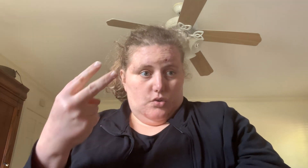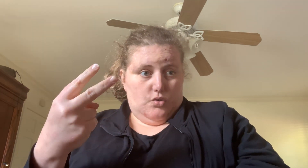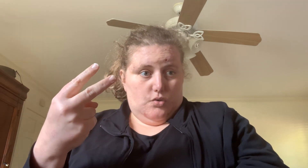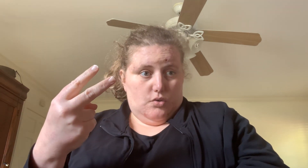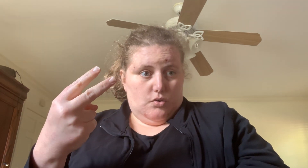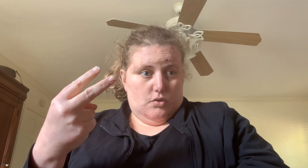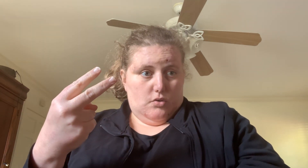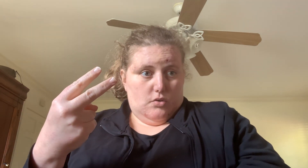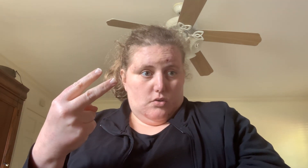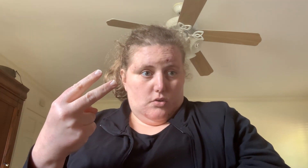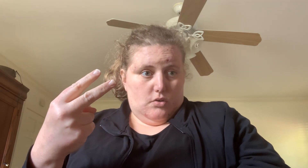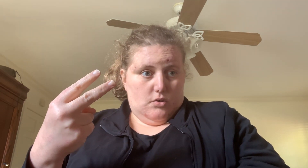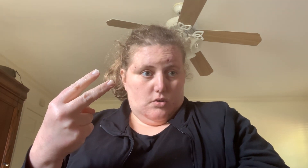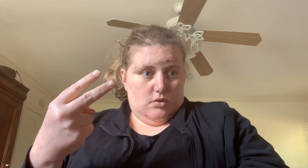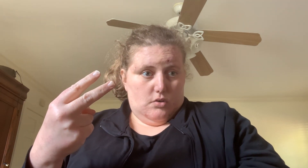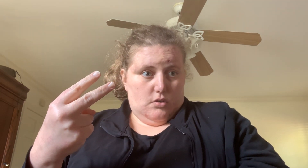plus H2.